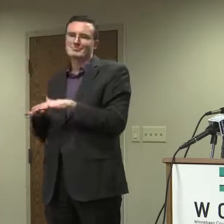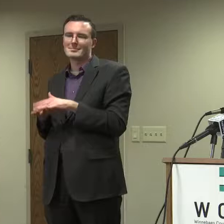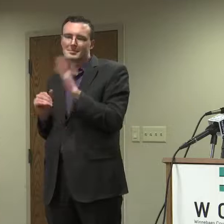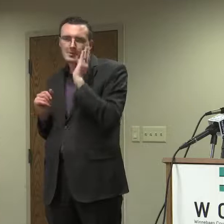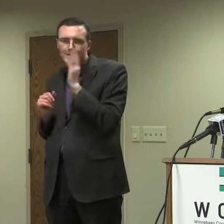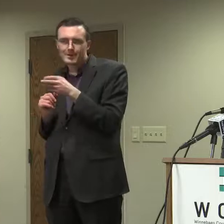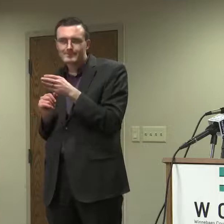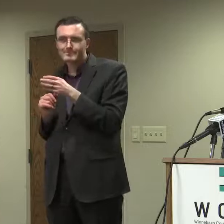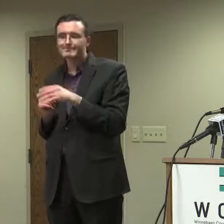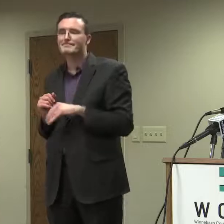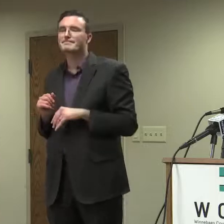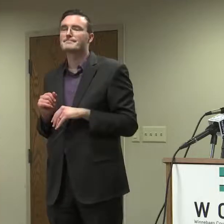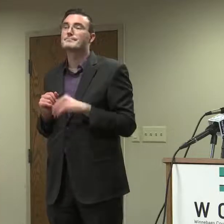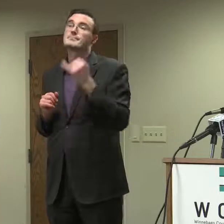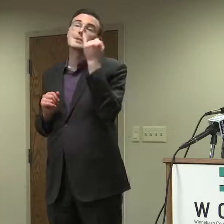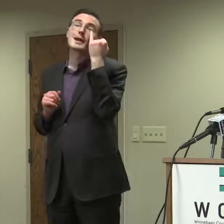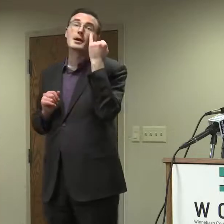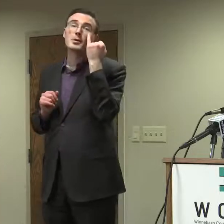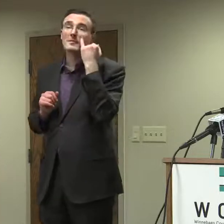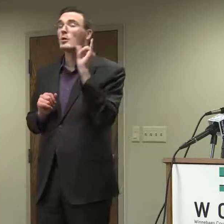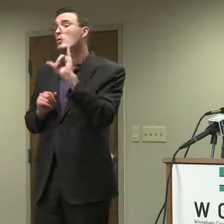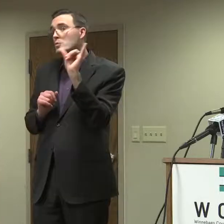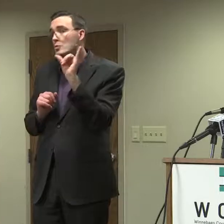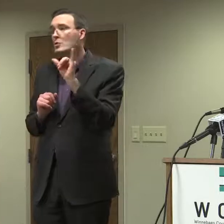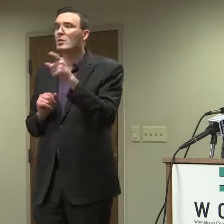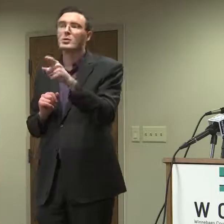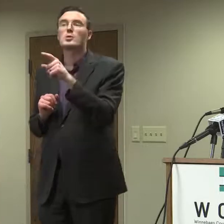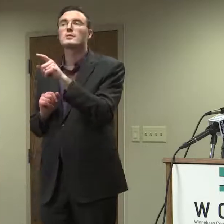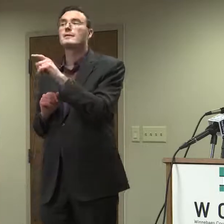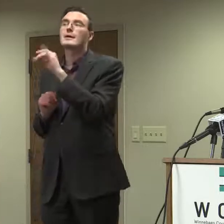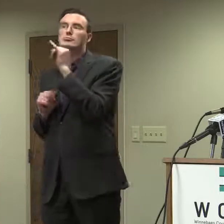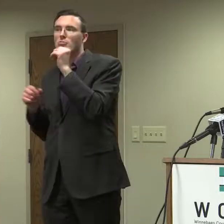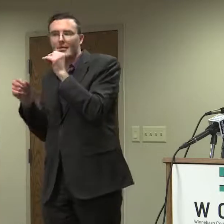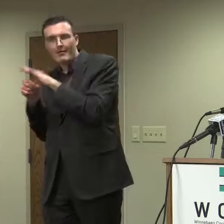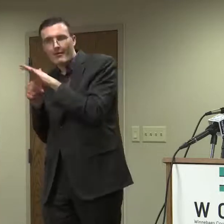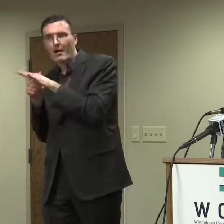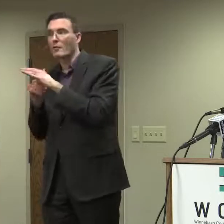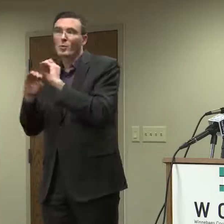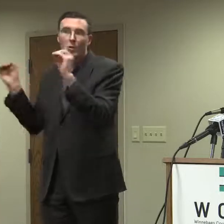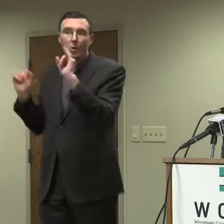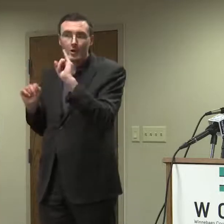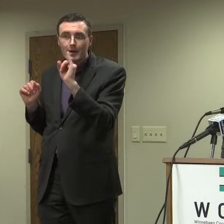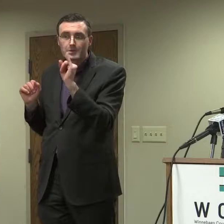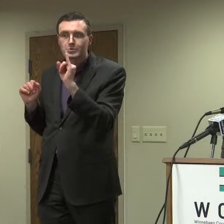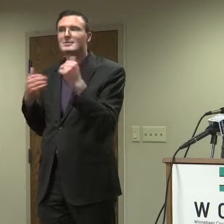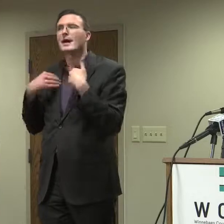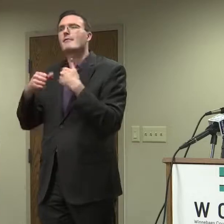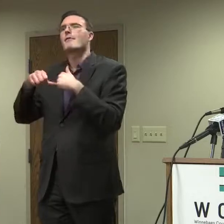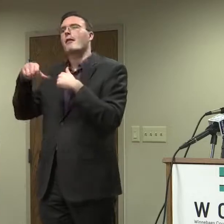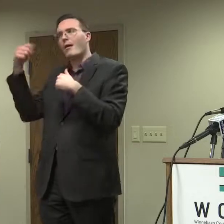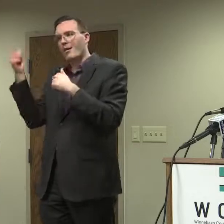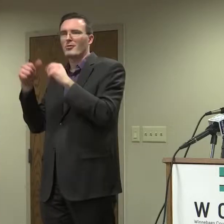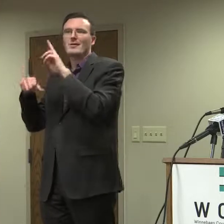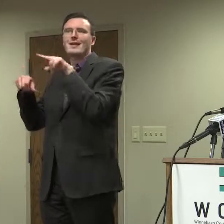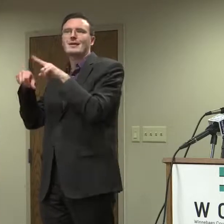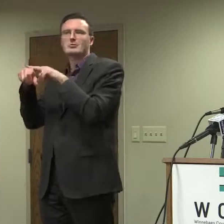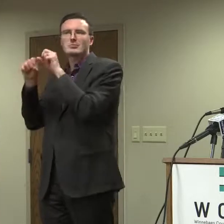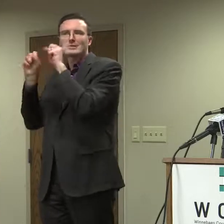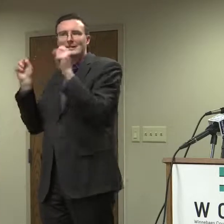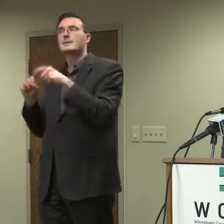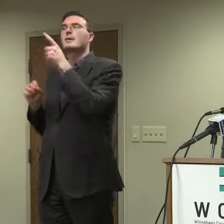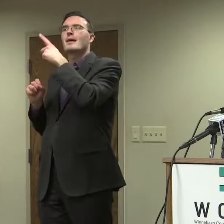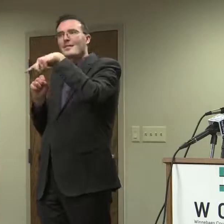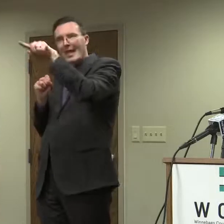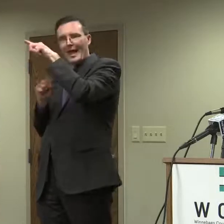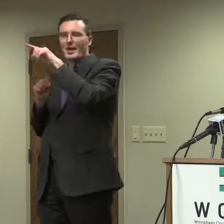So if you were someone that was underinsured, uninsured, and used those systems, they too are also combing through their records to make sure that they are pulling through